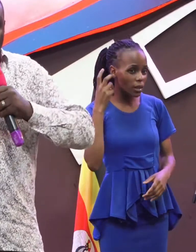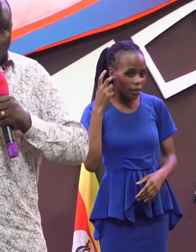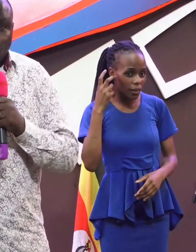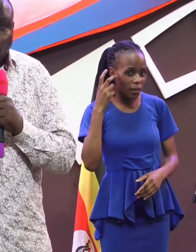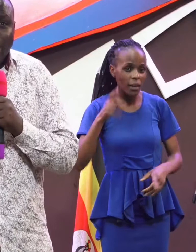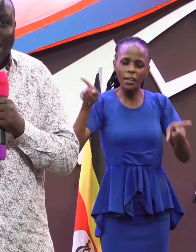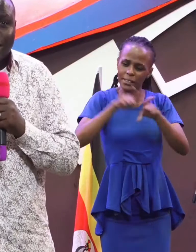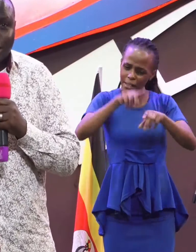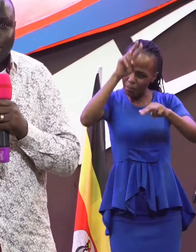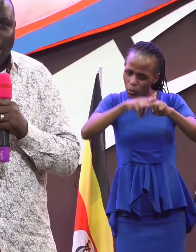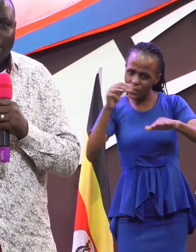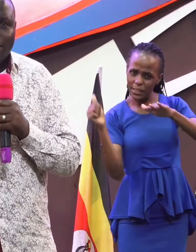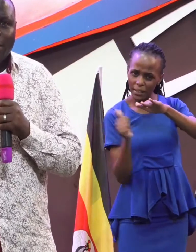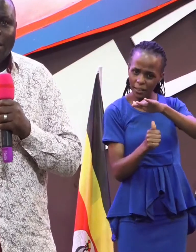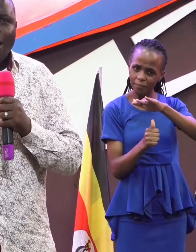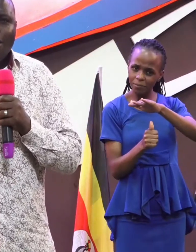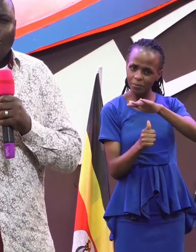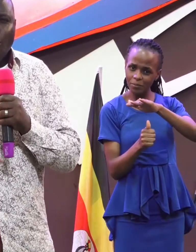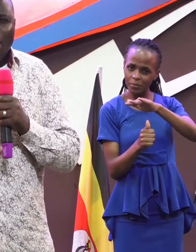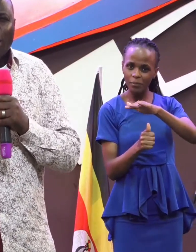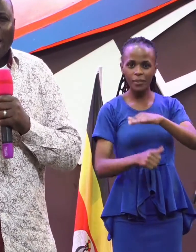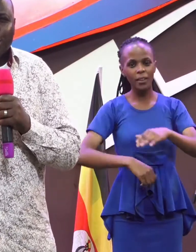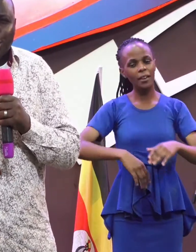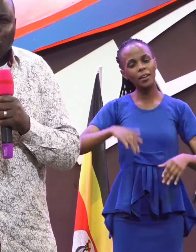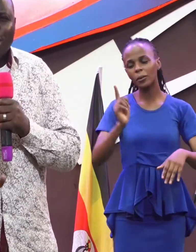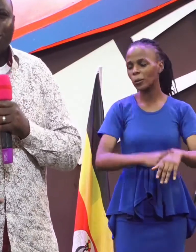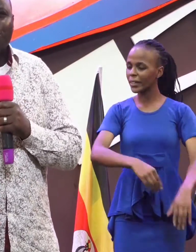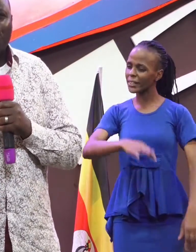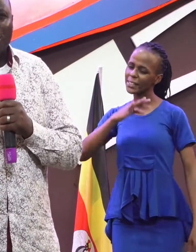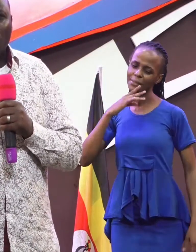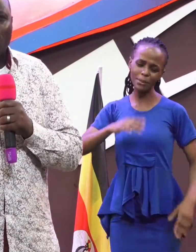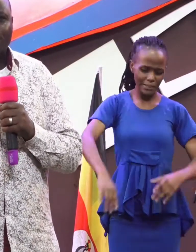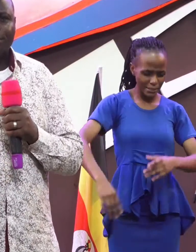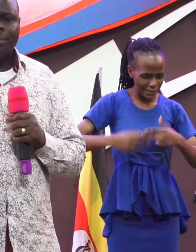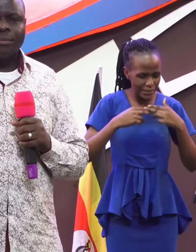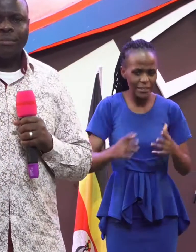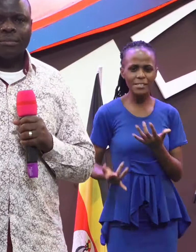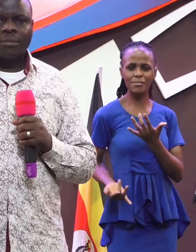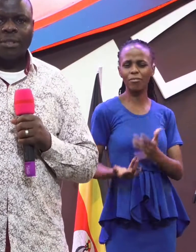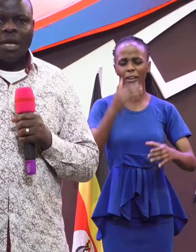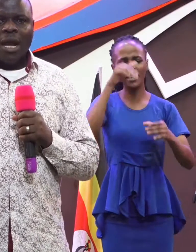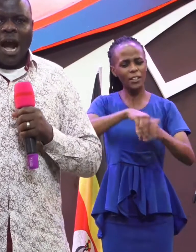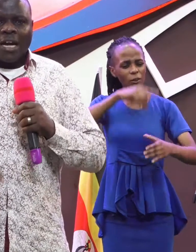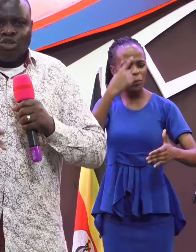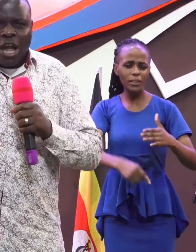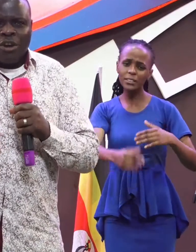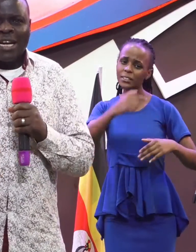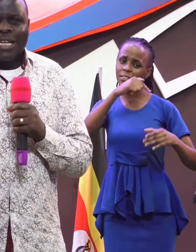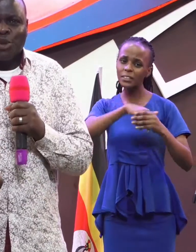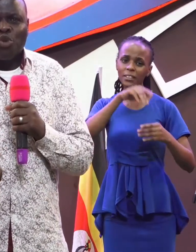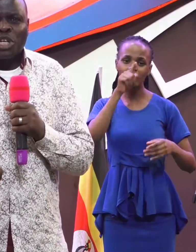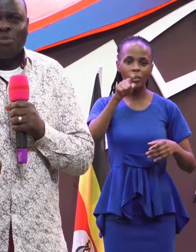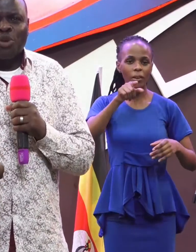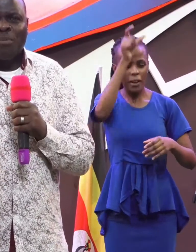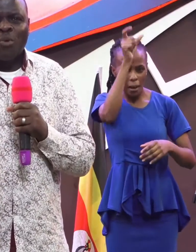one you listen to and the one you seated before. When he speaks, he steers what